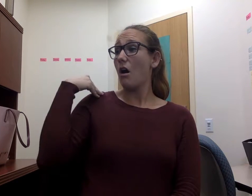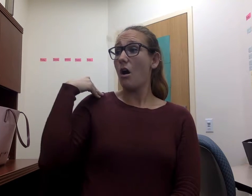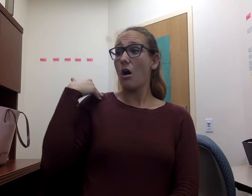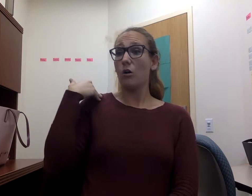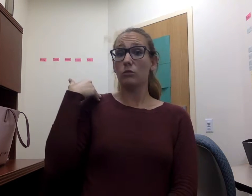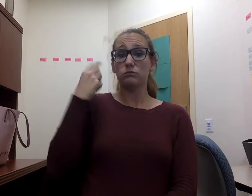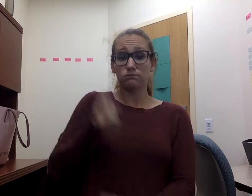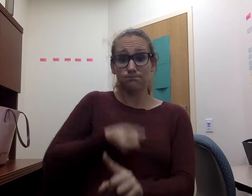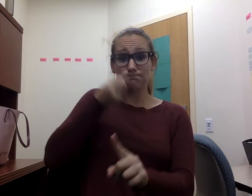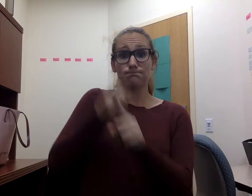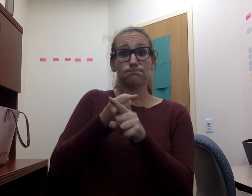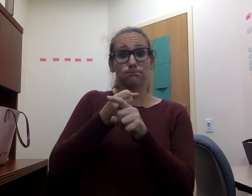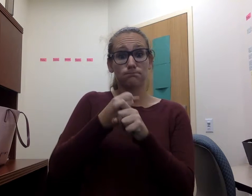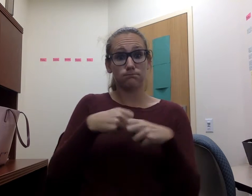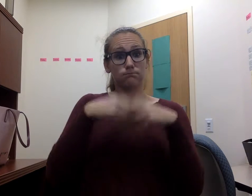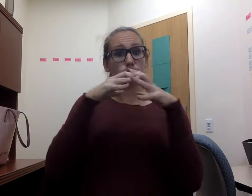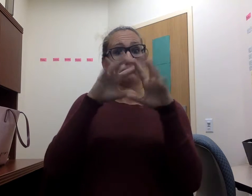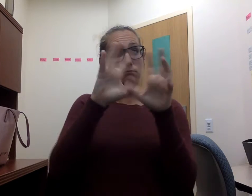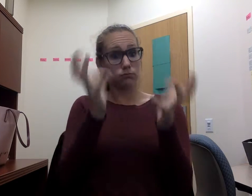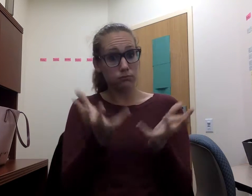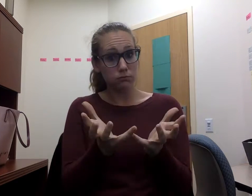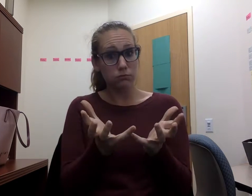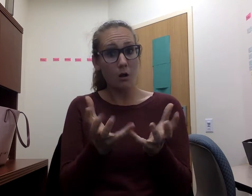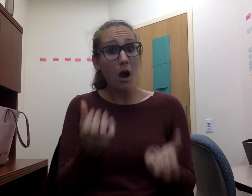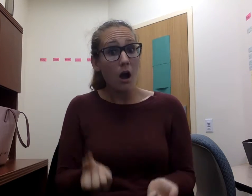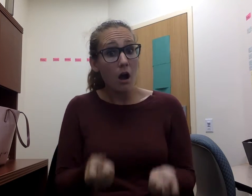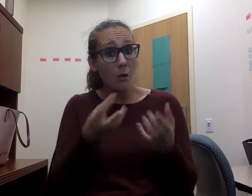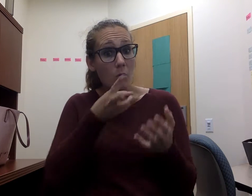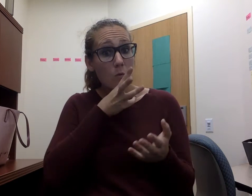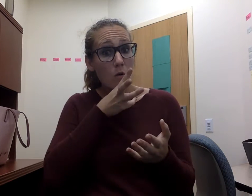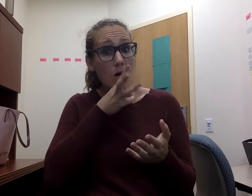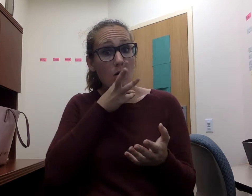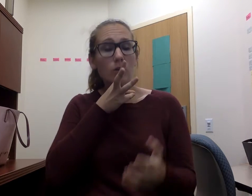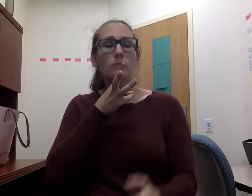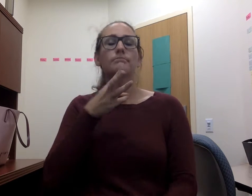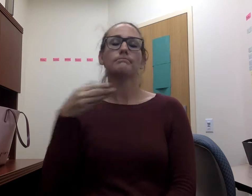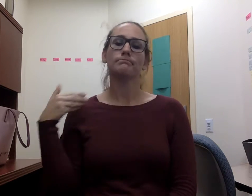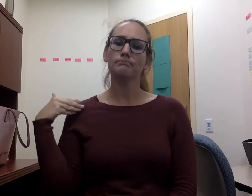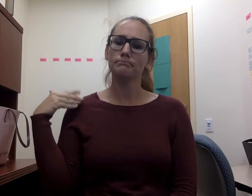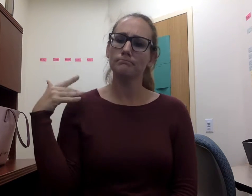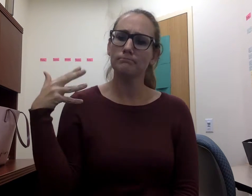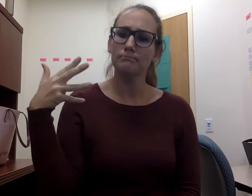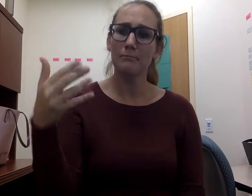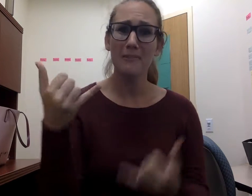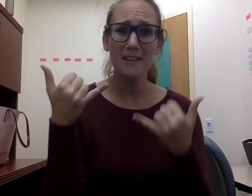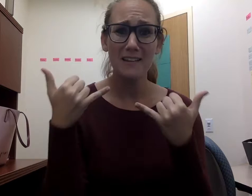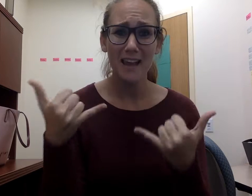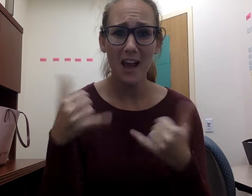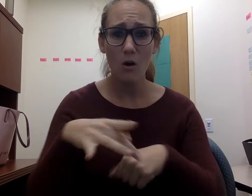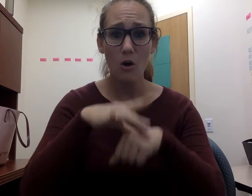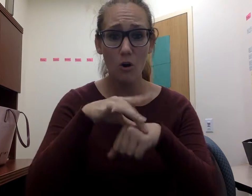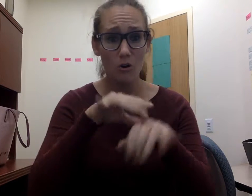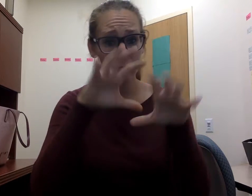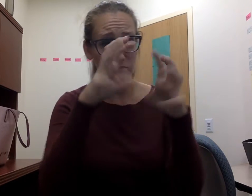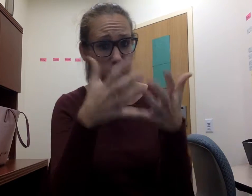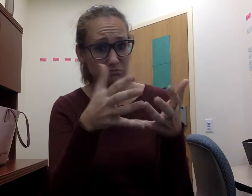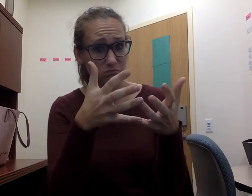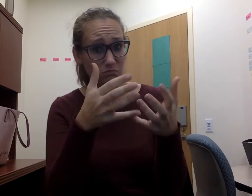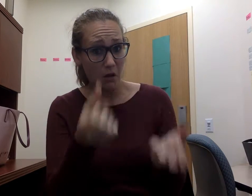actually millions of years old, the same water flowing in a continuous loop, falling as rain and snow from clouds to the